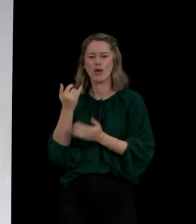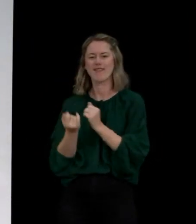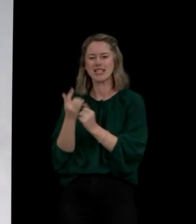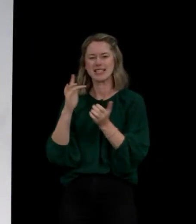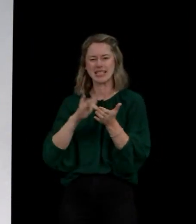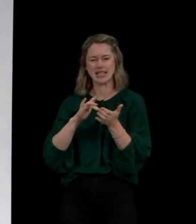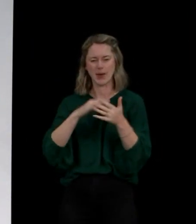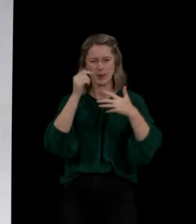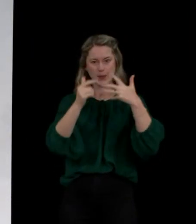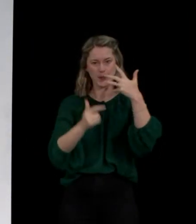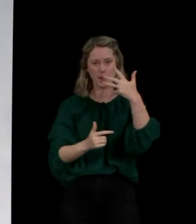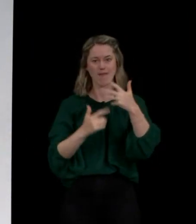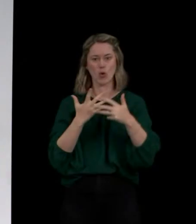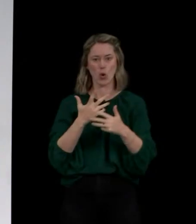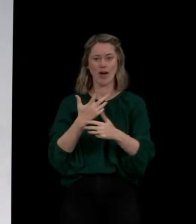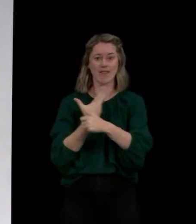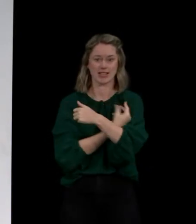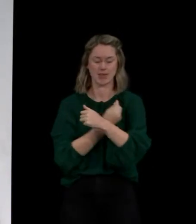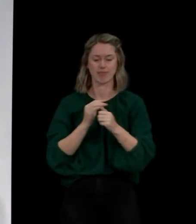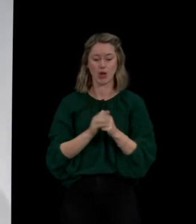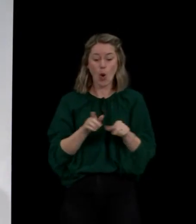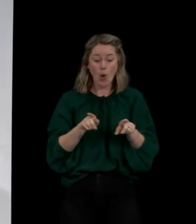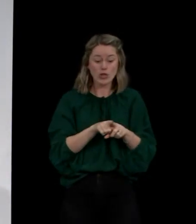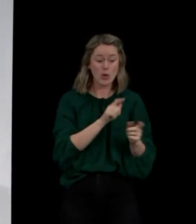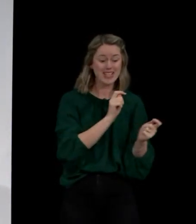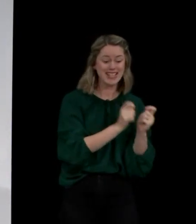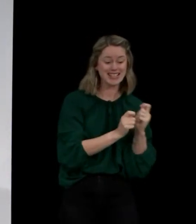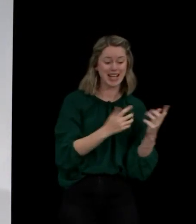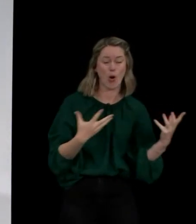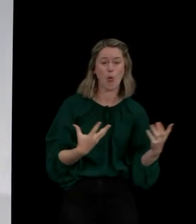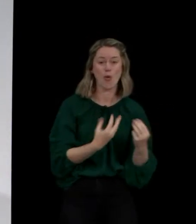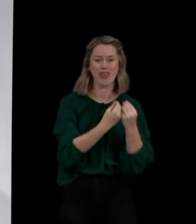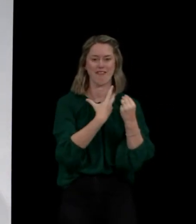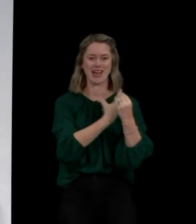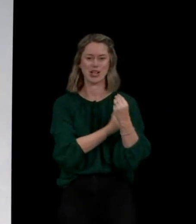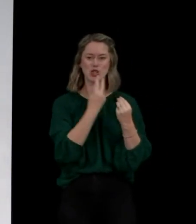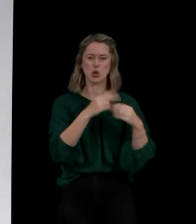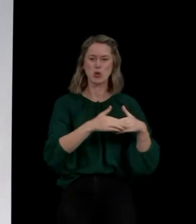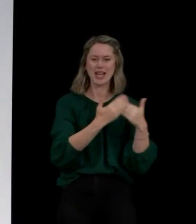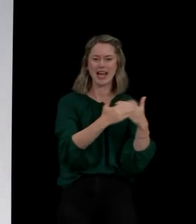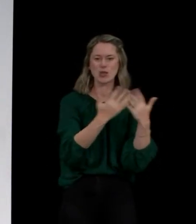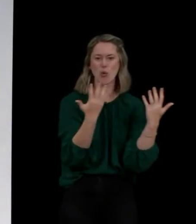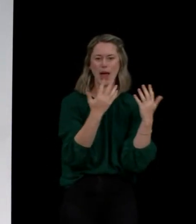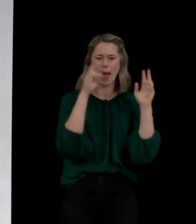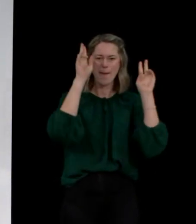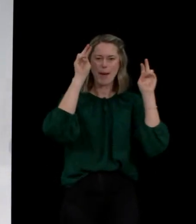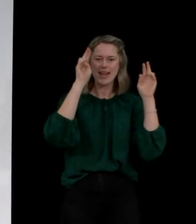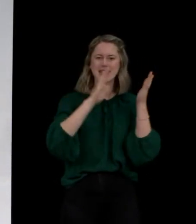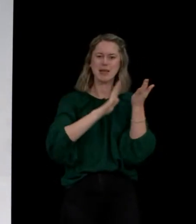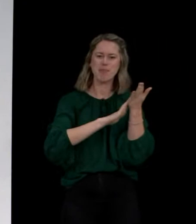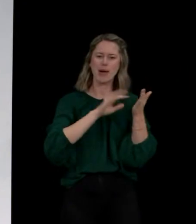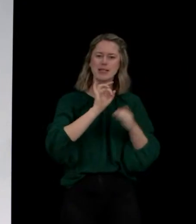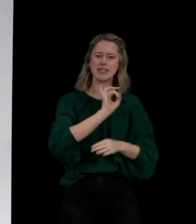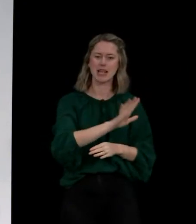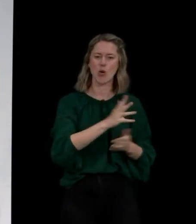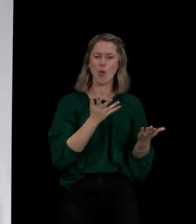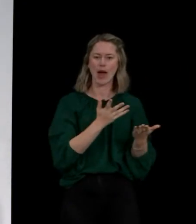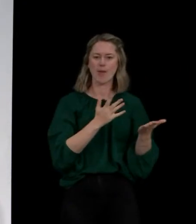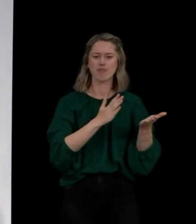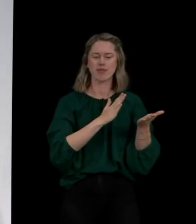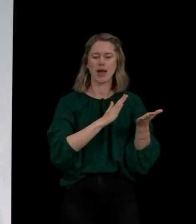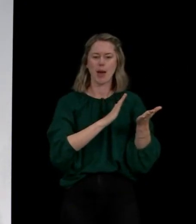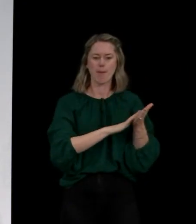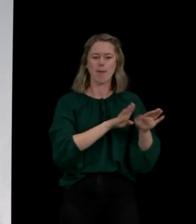There is also a testing and vaccination 2-day session beginning at Bunnings and Maintatien in